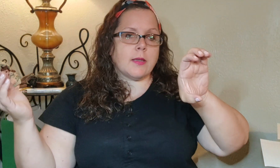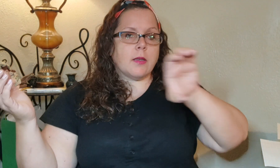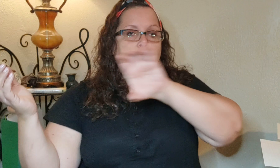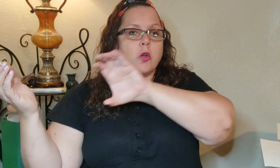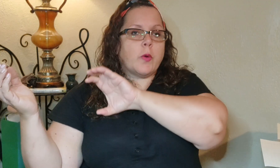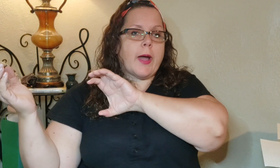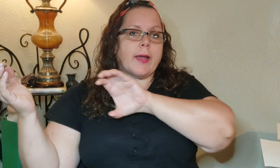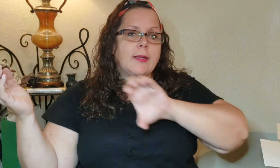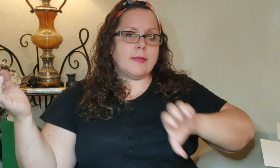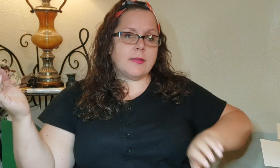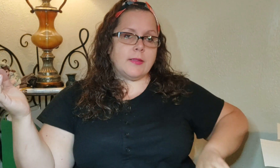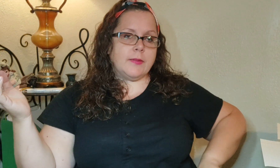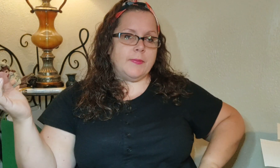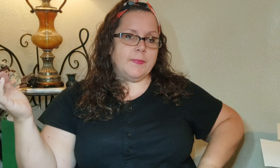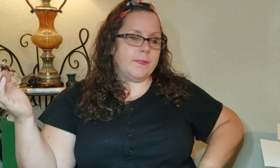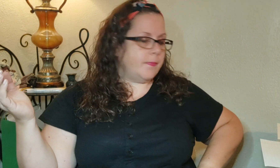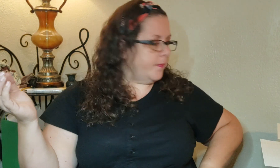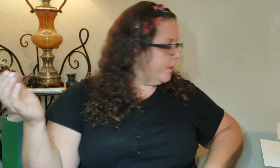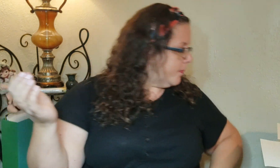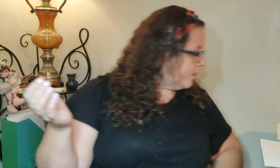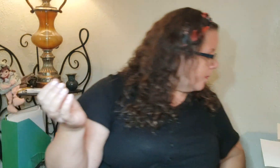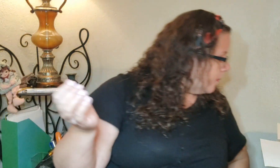Then Christ